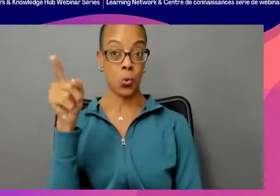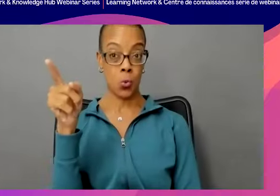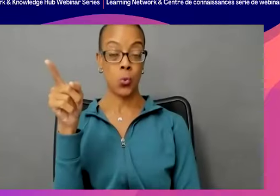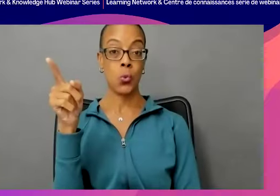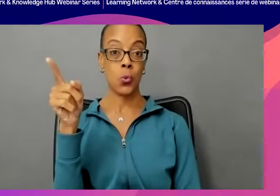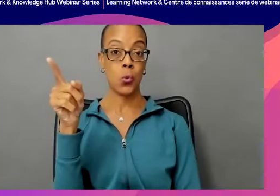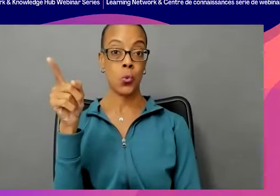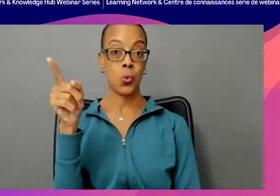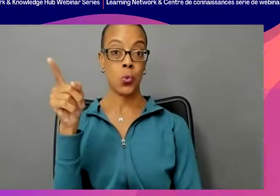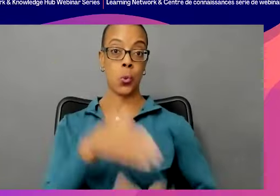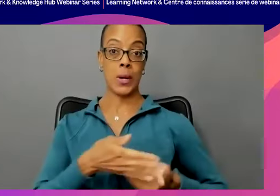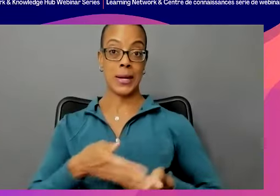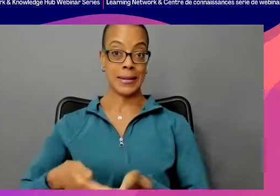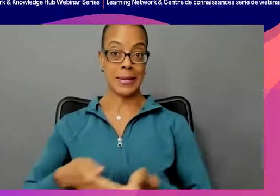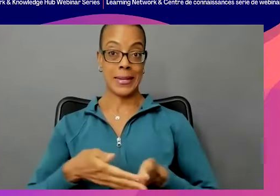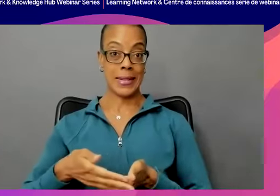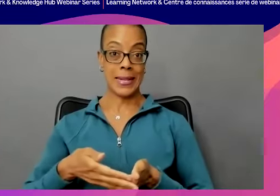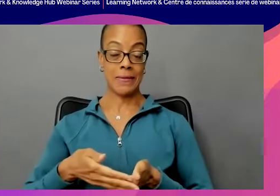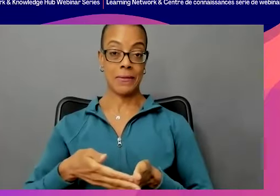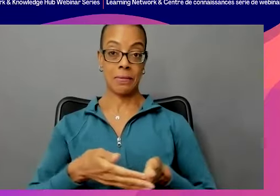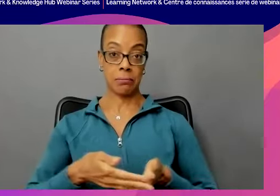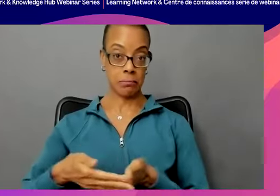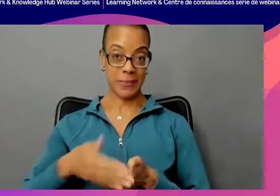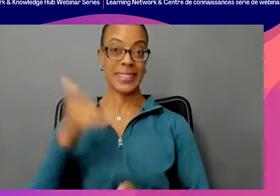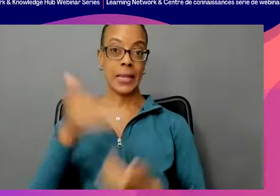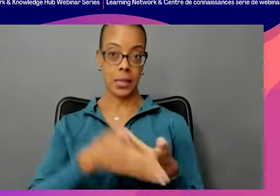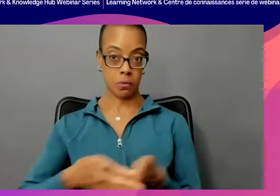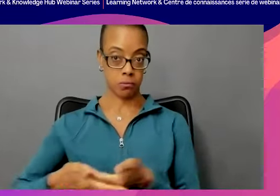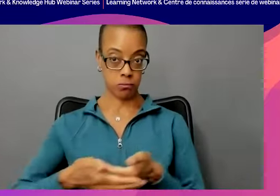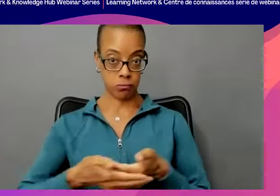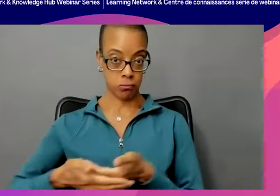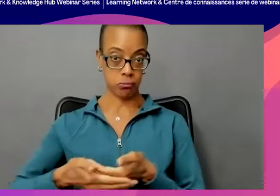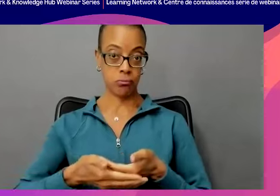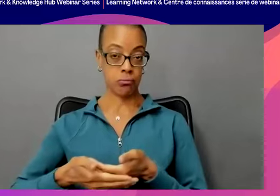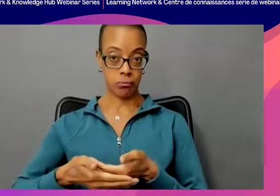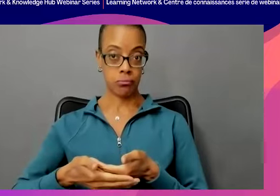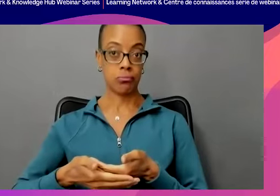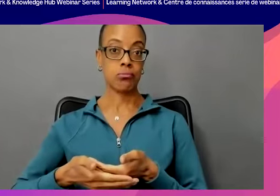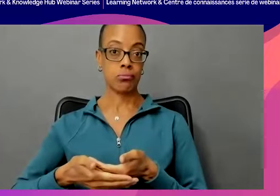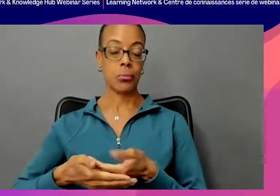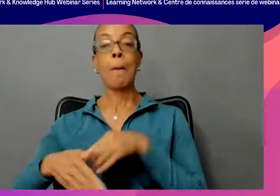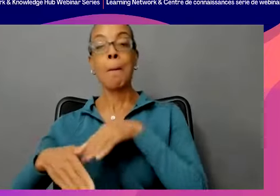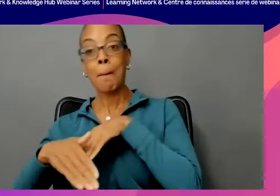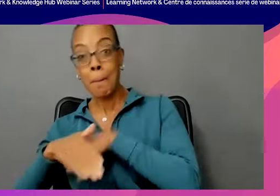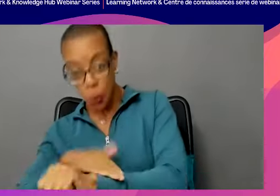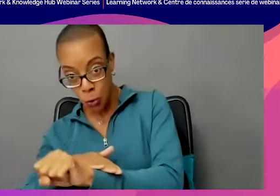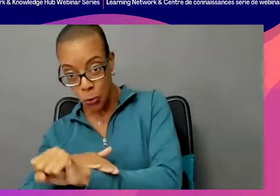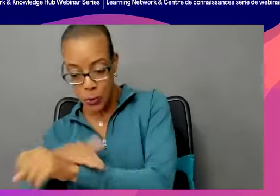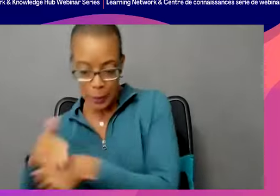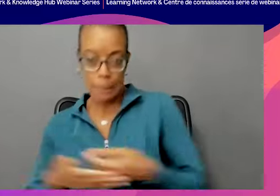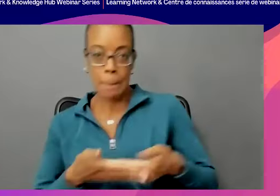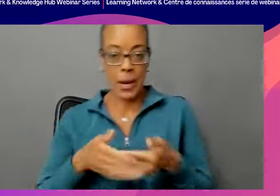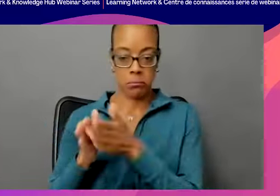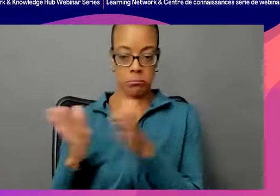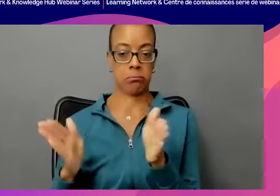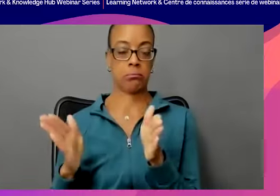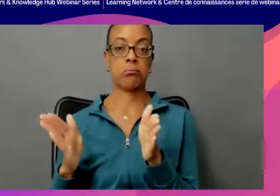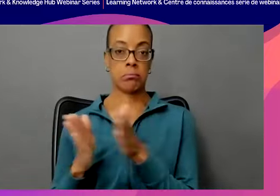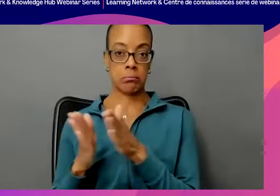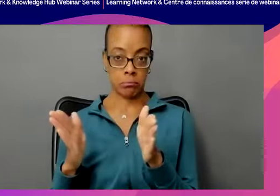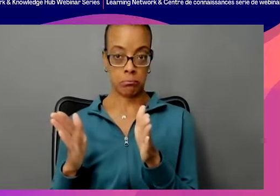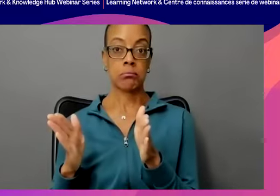the infant. In the yellow stage, you have the infant in the birth to infant. That's the age.